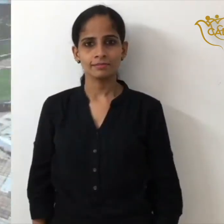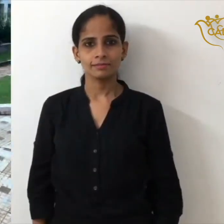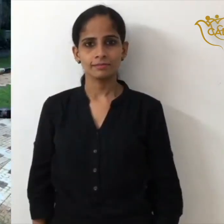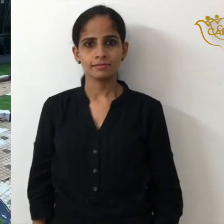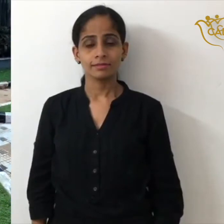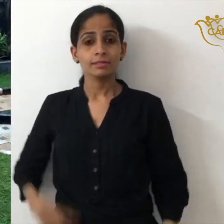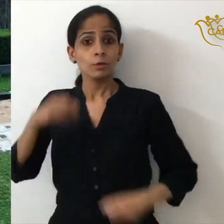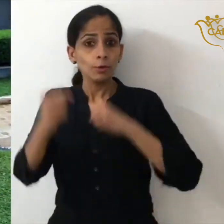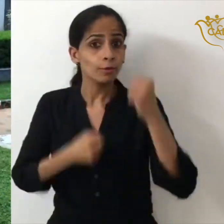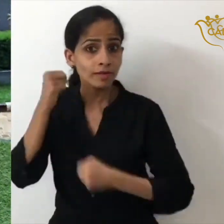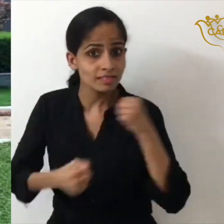run